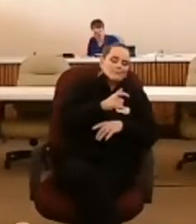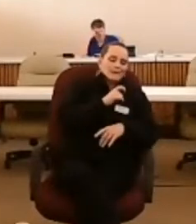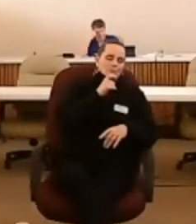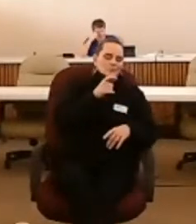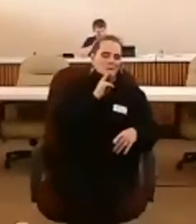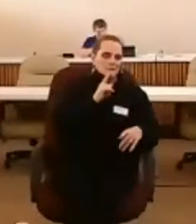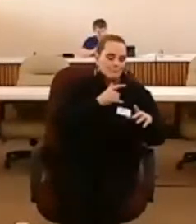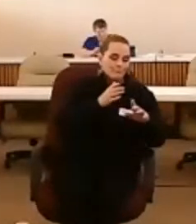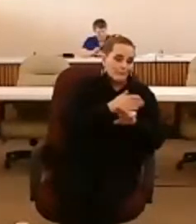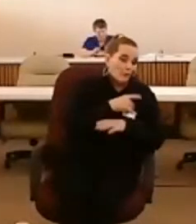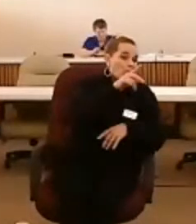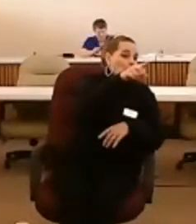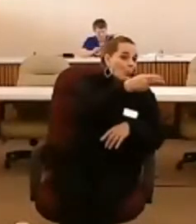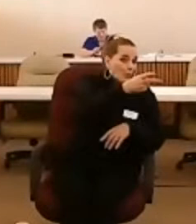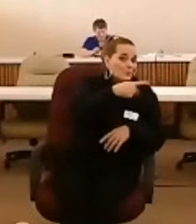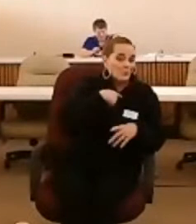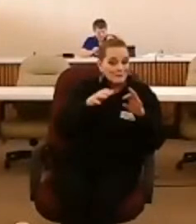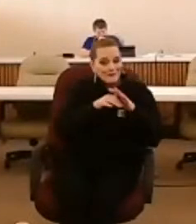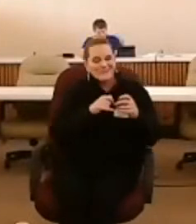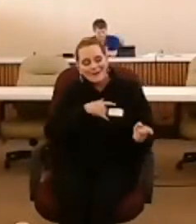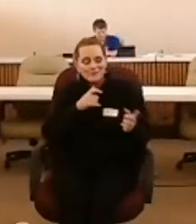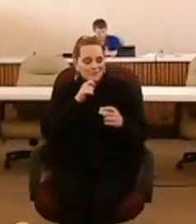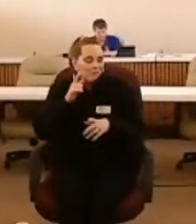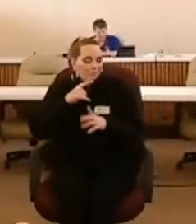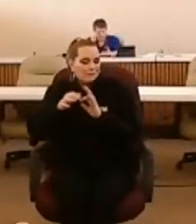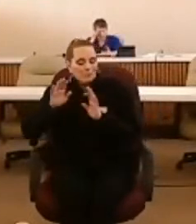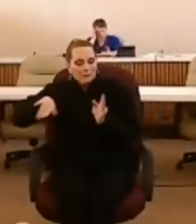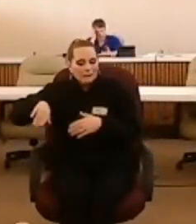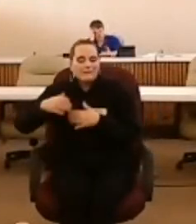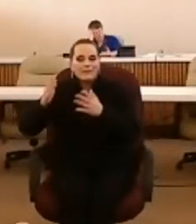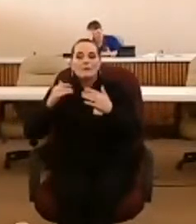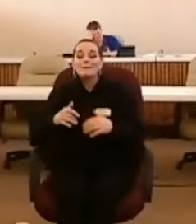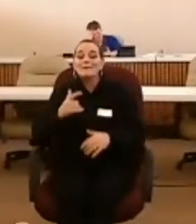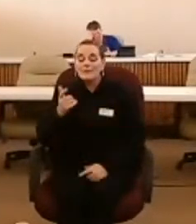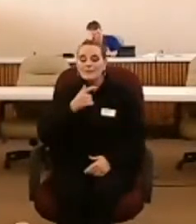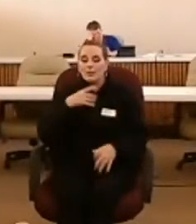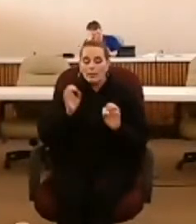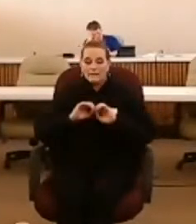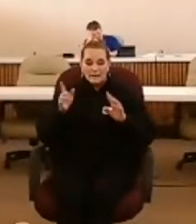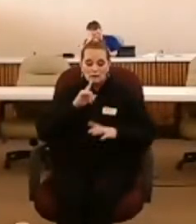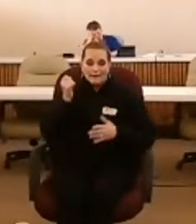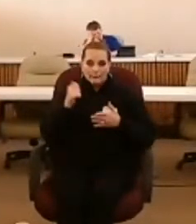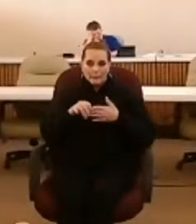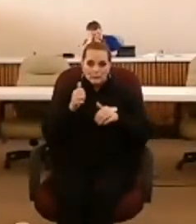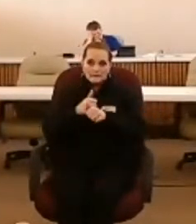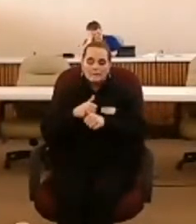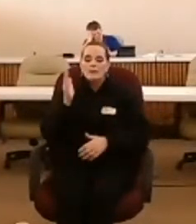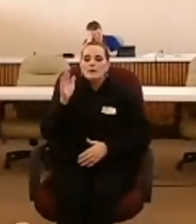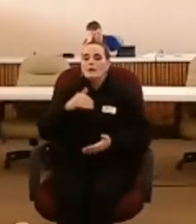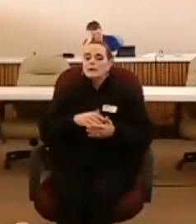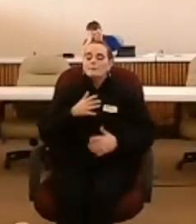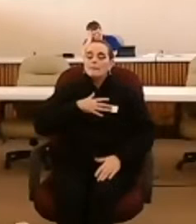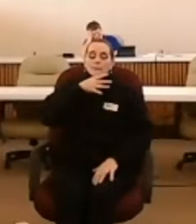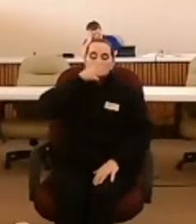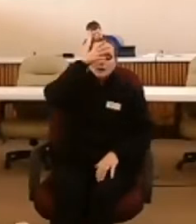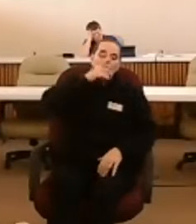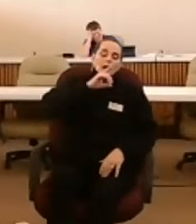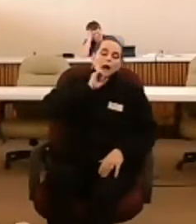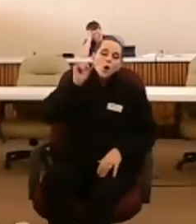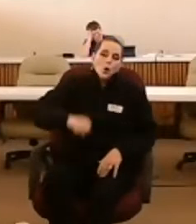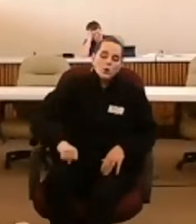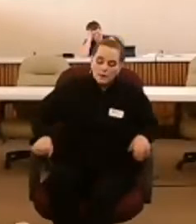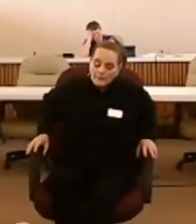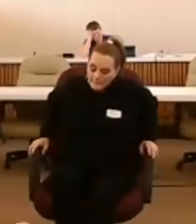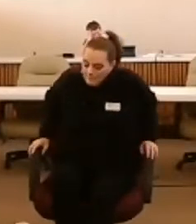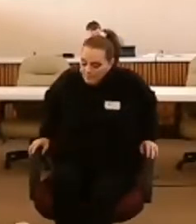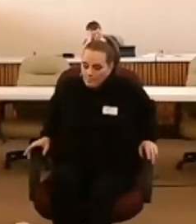I was just No here to get some clarification on the letter. Again, my parents are elderly